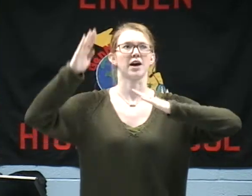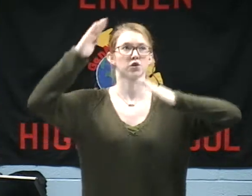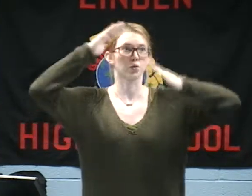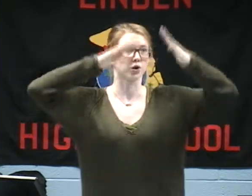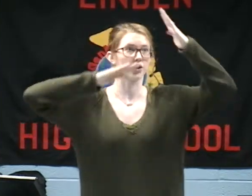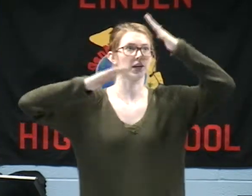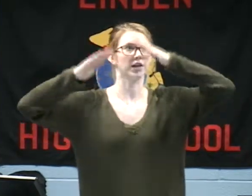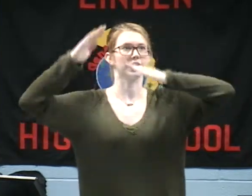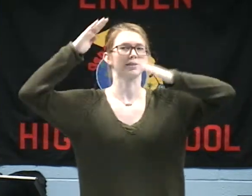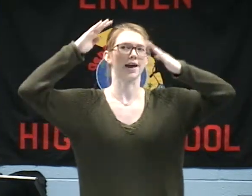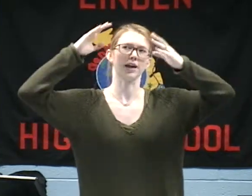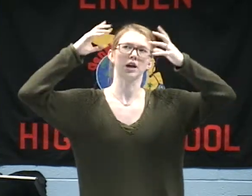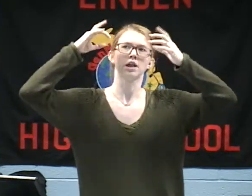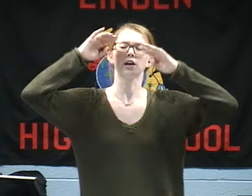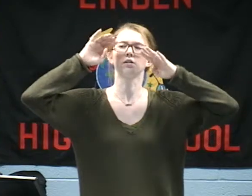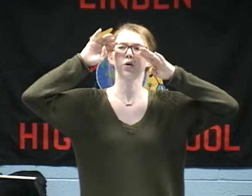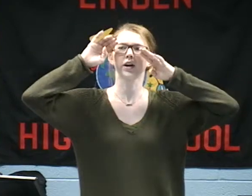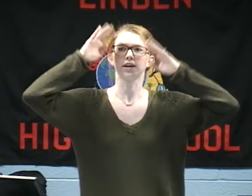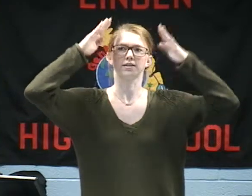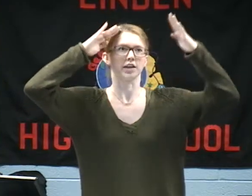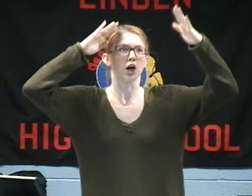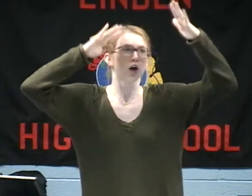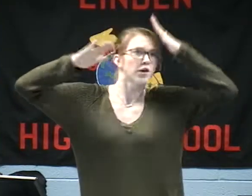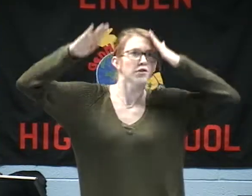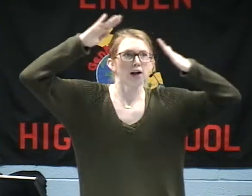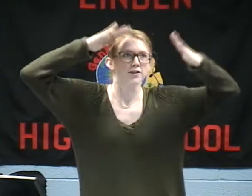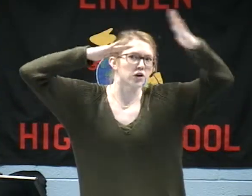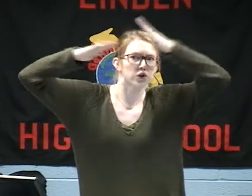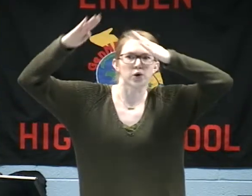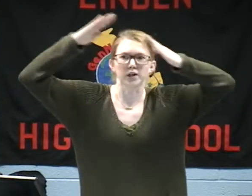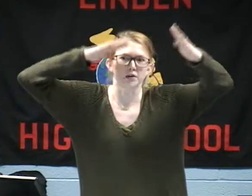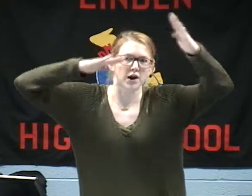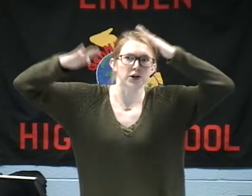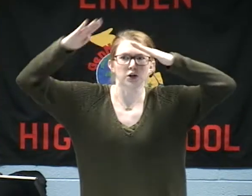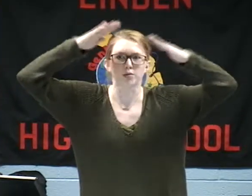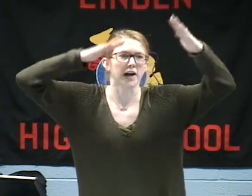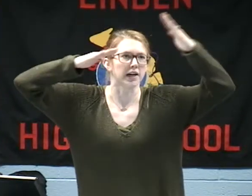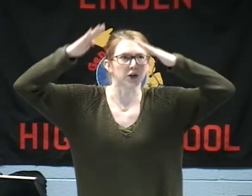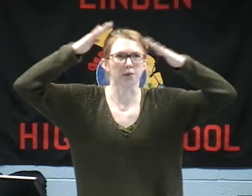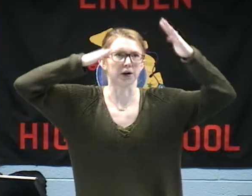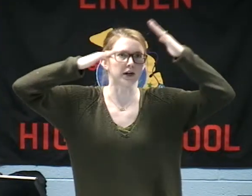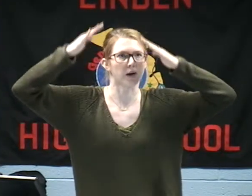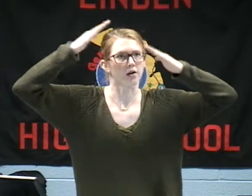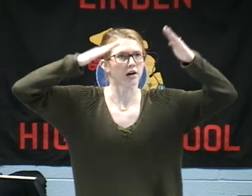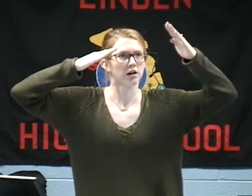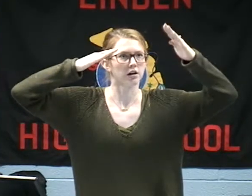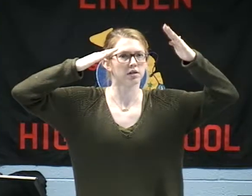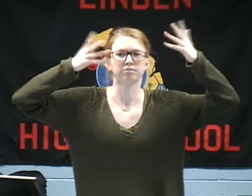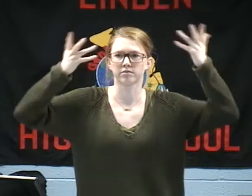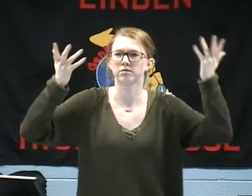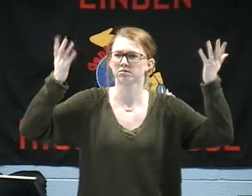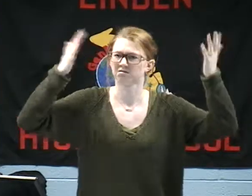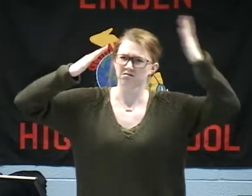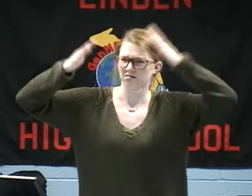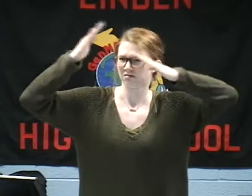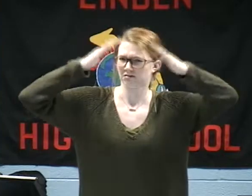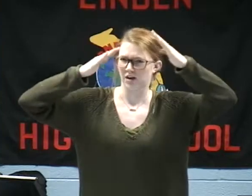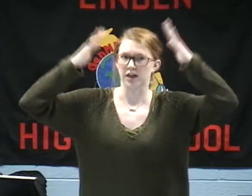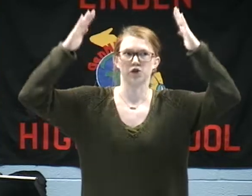so worry is like, think of worry as like the thoughts are swirling around in your brain and you're worried about it. And then